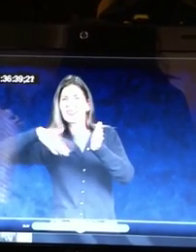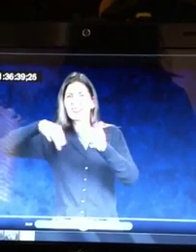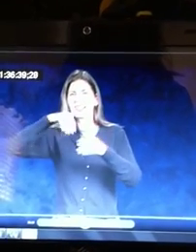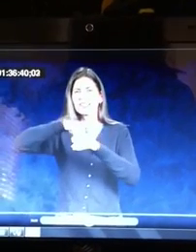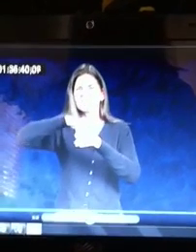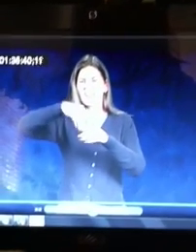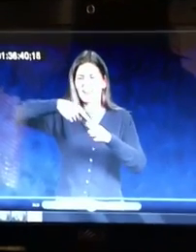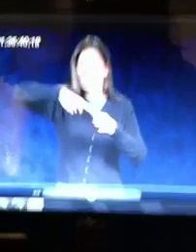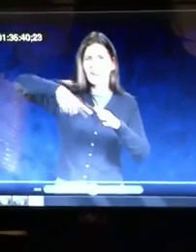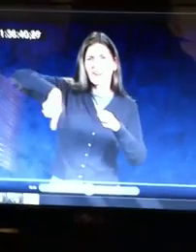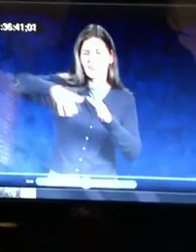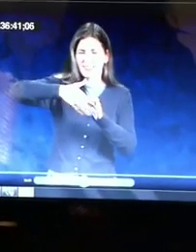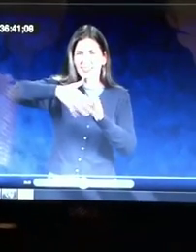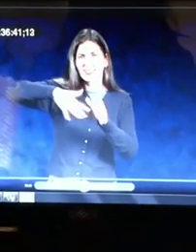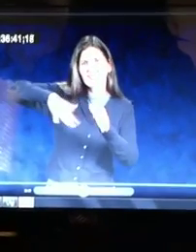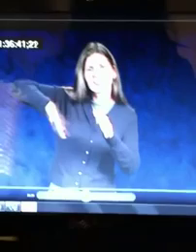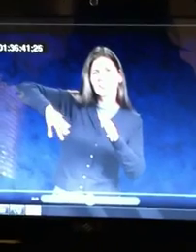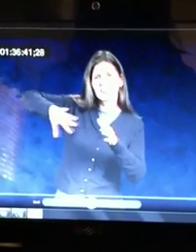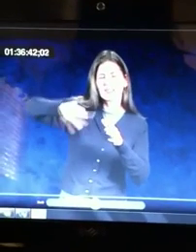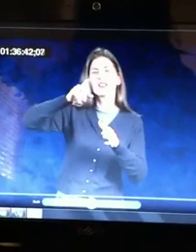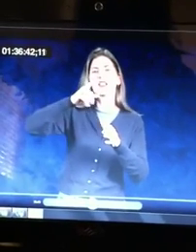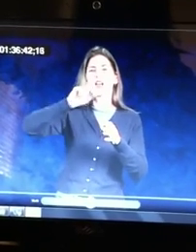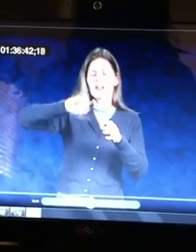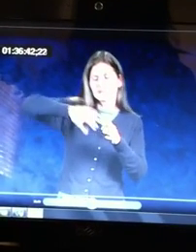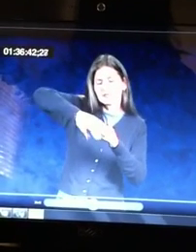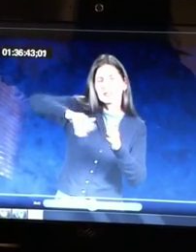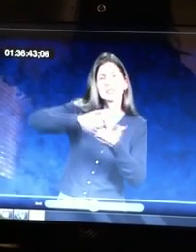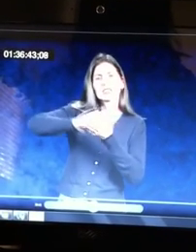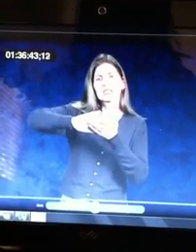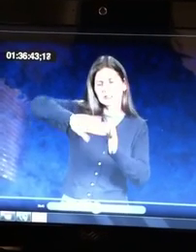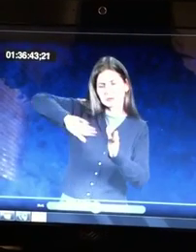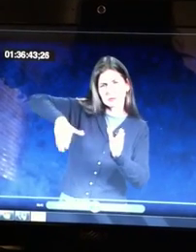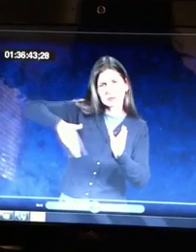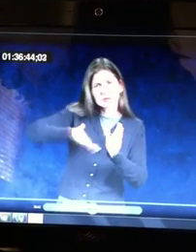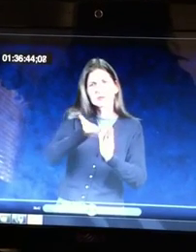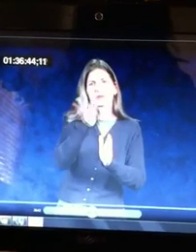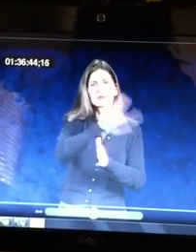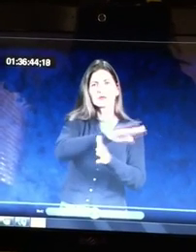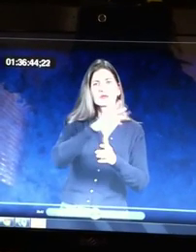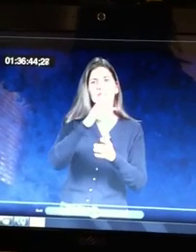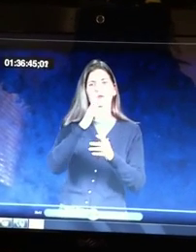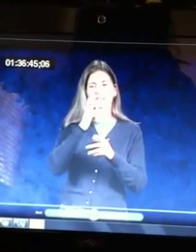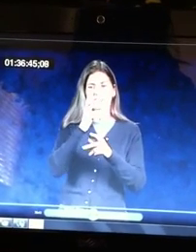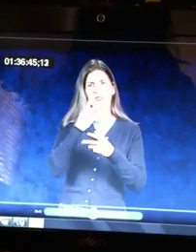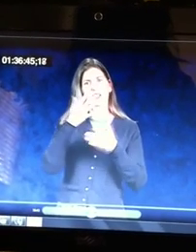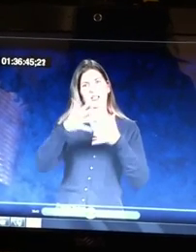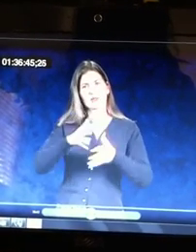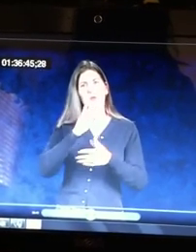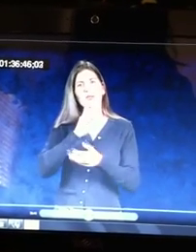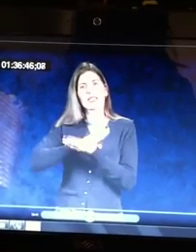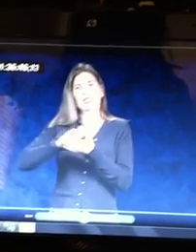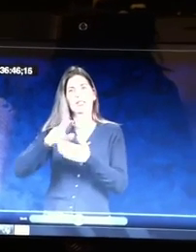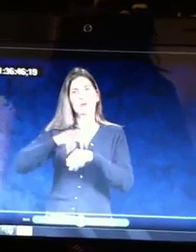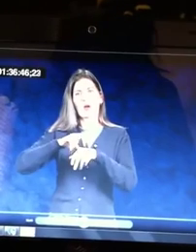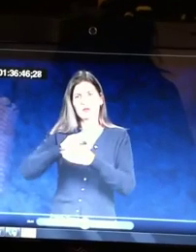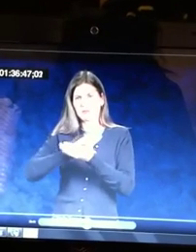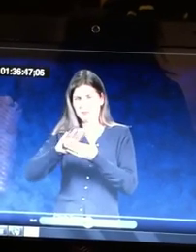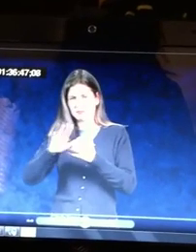What will happen while it's cooking is the starch from the potato will coat the inside, and just go ahead and clean that out, throw it away. Leave the water